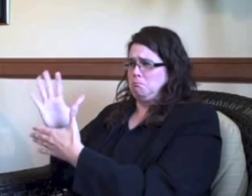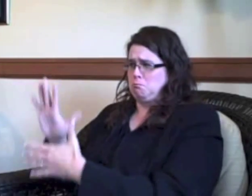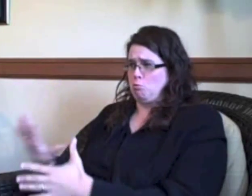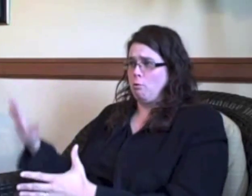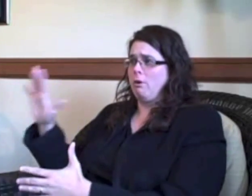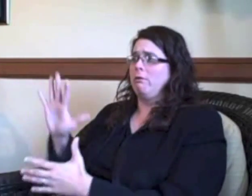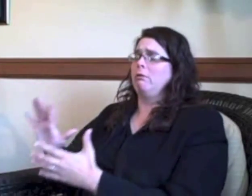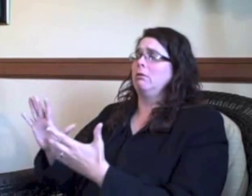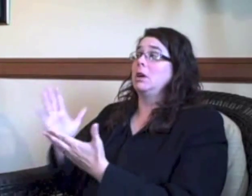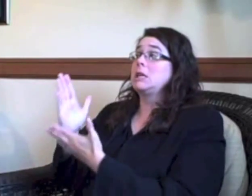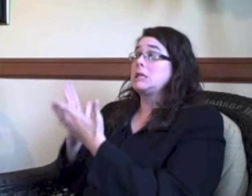more, I'm not sure.